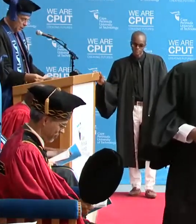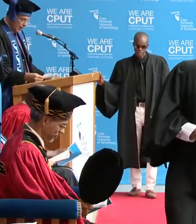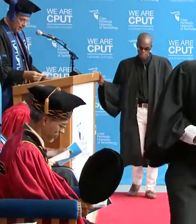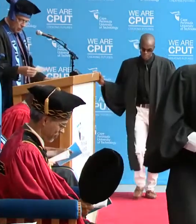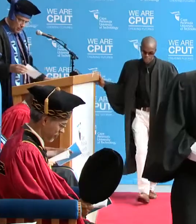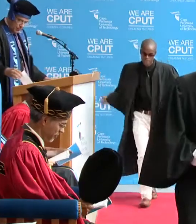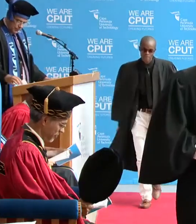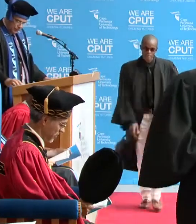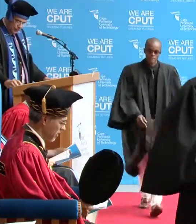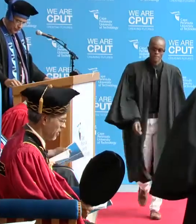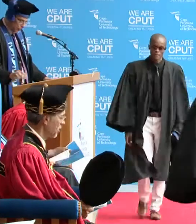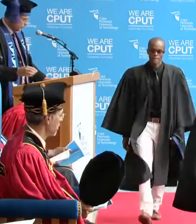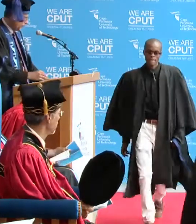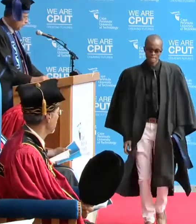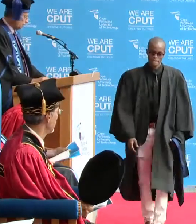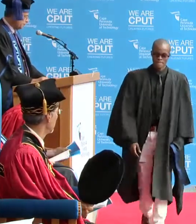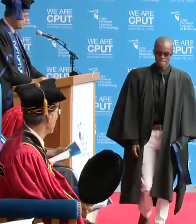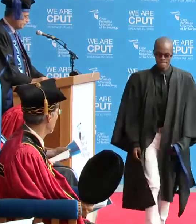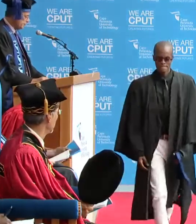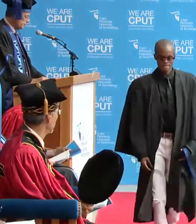Tulani Javu.